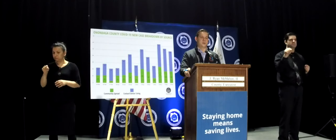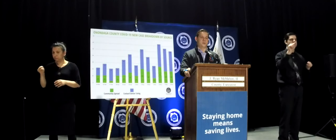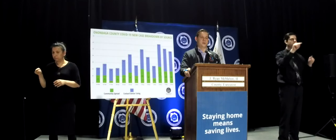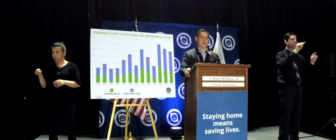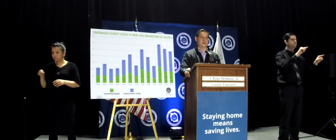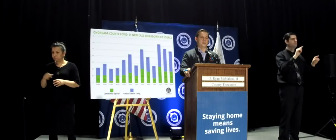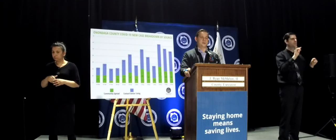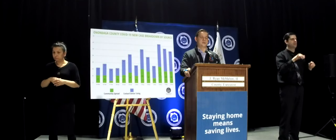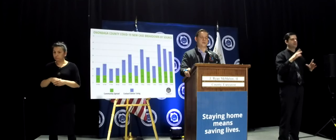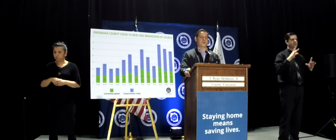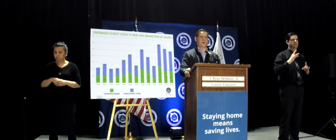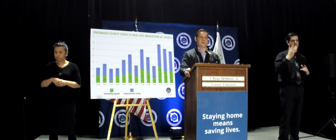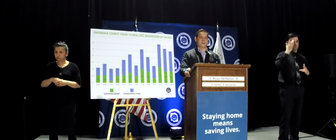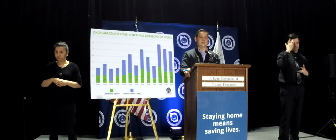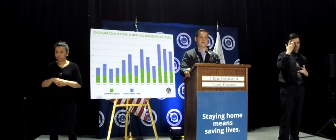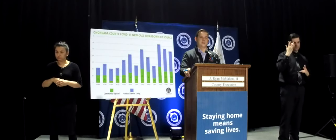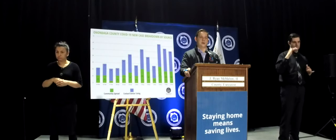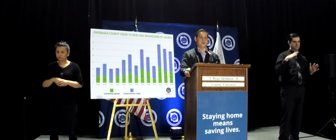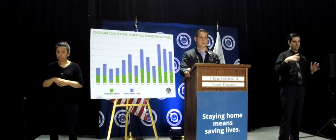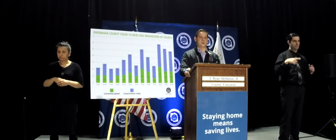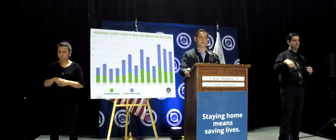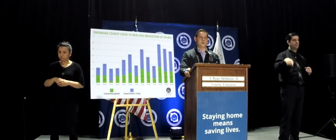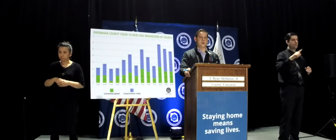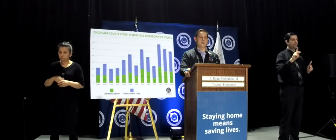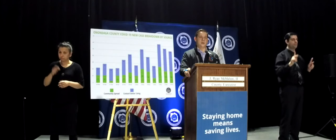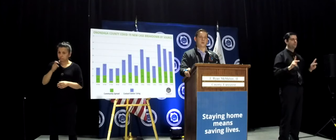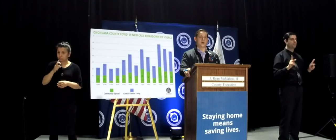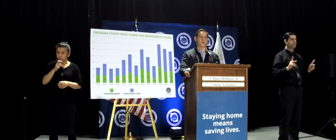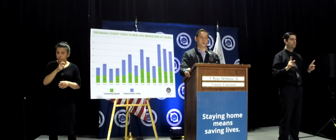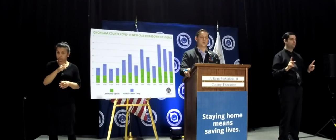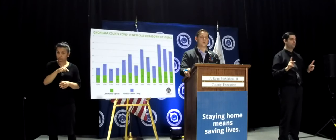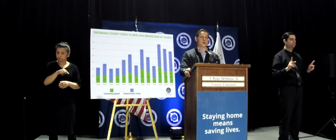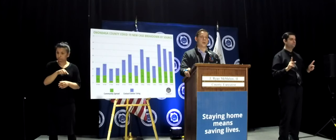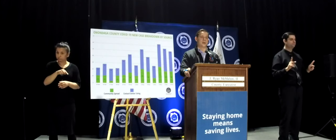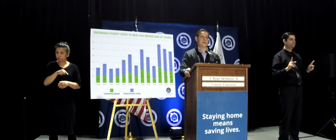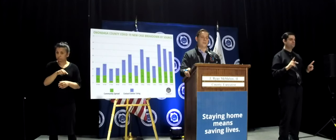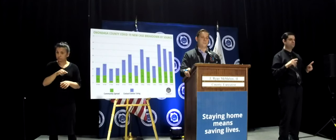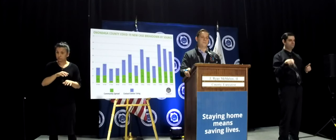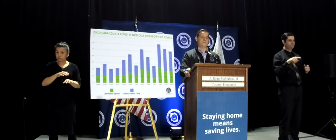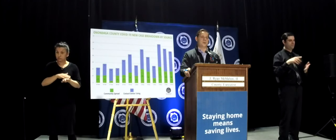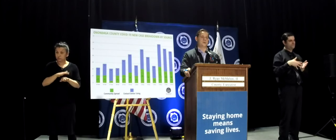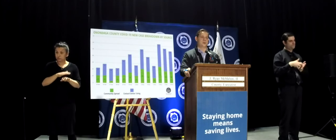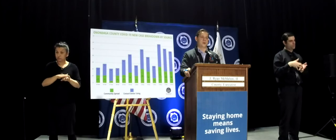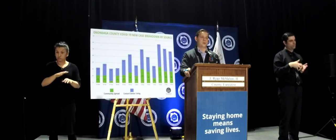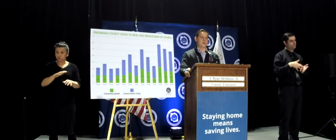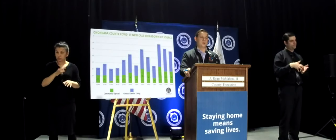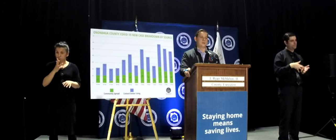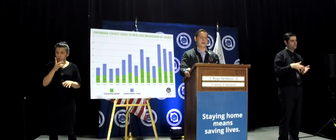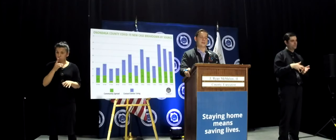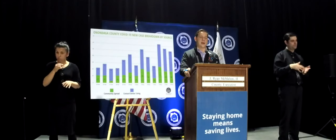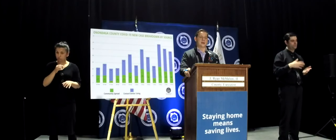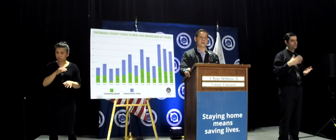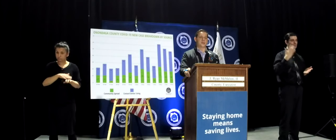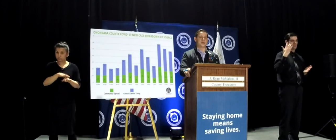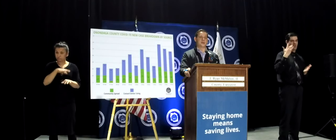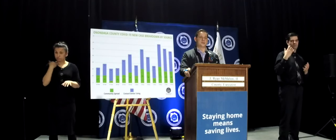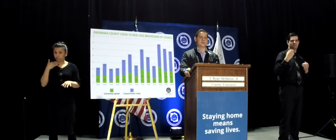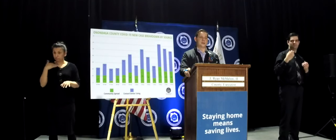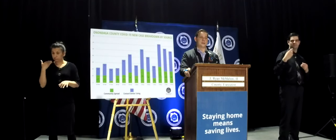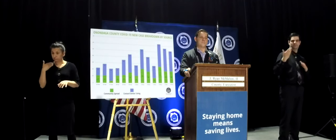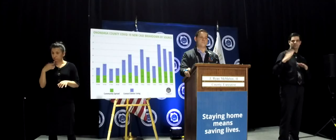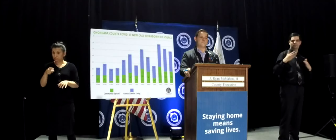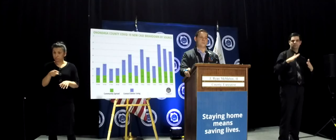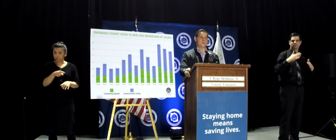these are the people that could least afford to get this virus, and that's why we're losing so many of them. And so that's not going to